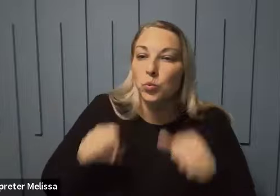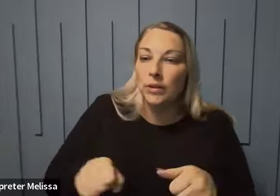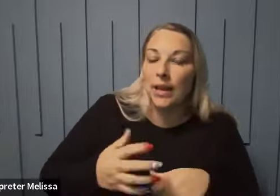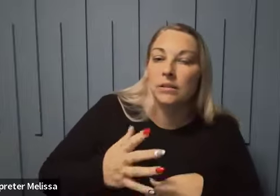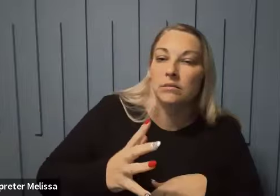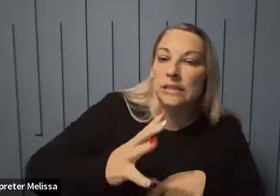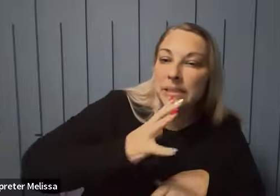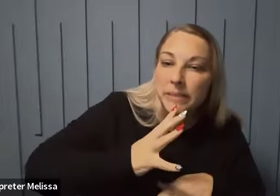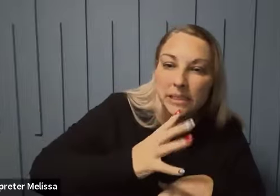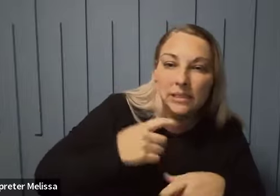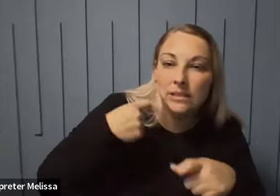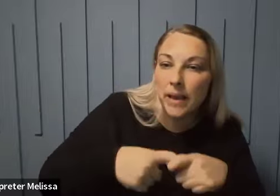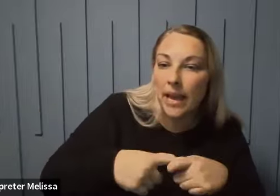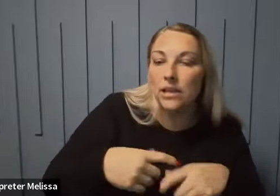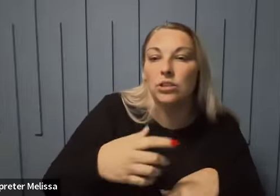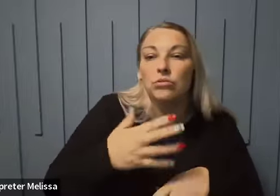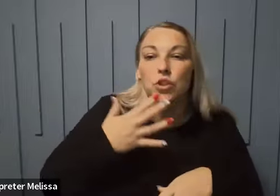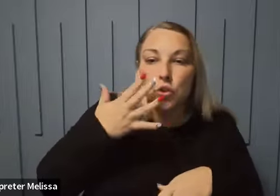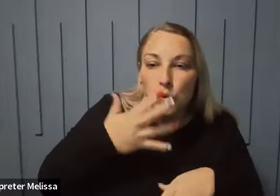in Spanish, or you can write in Spanish.